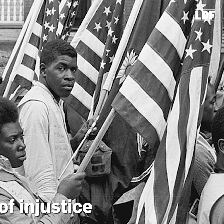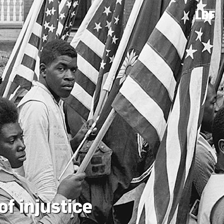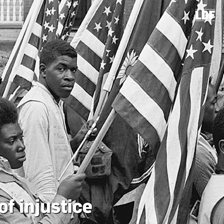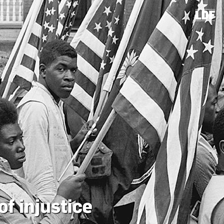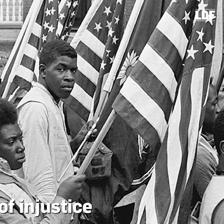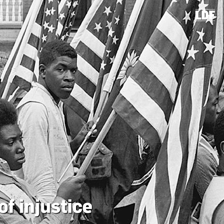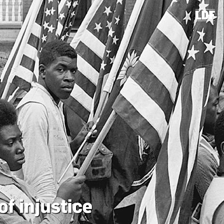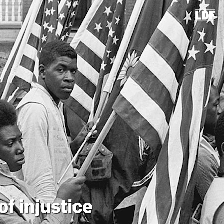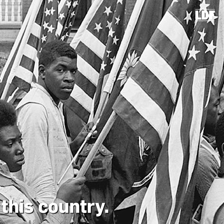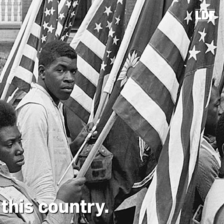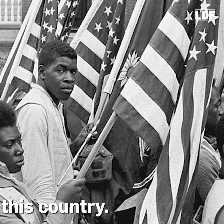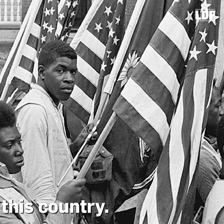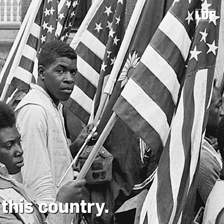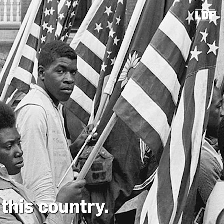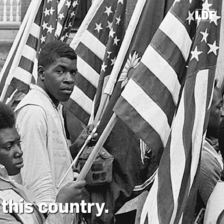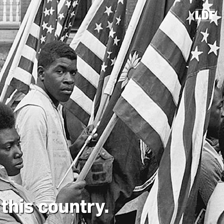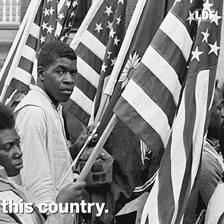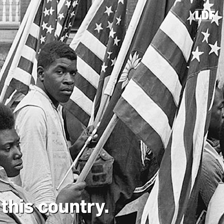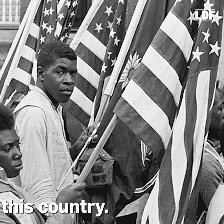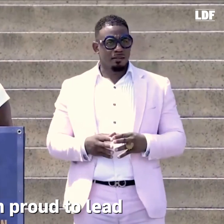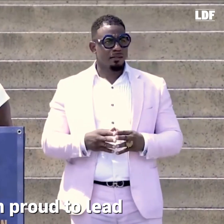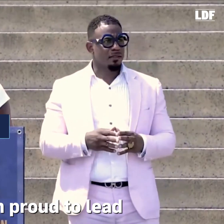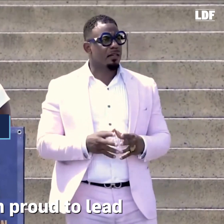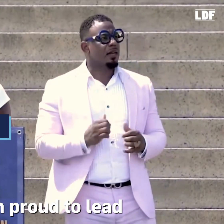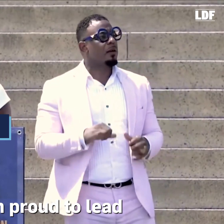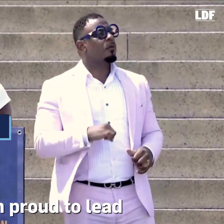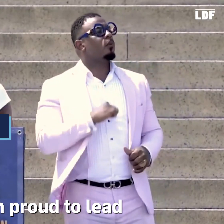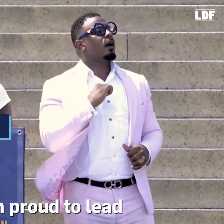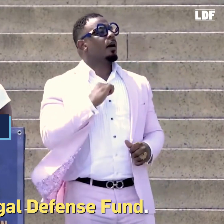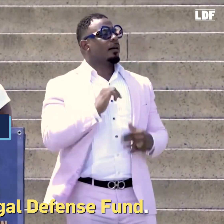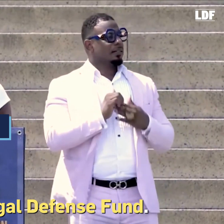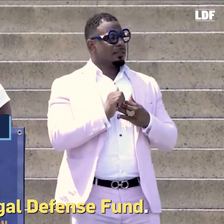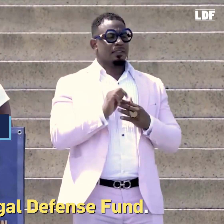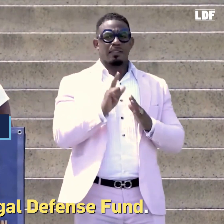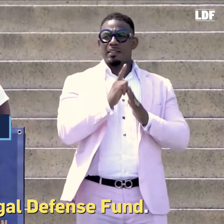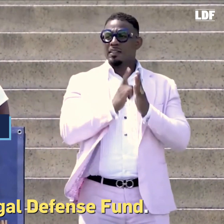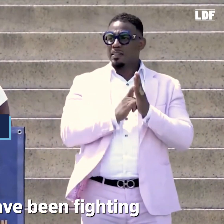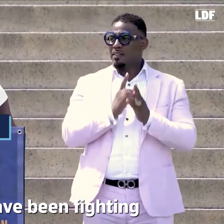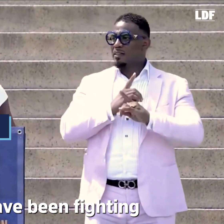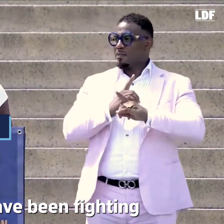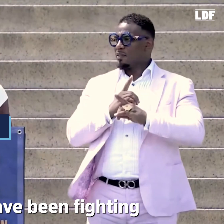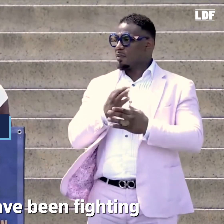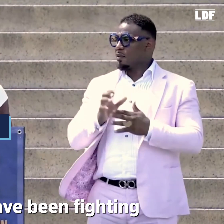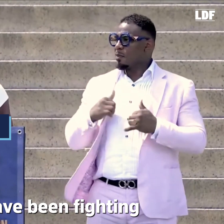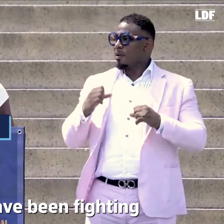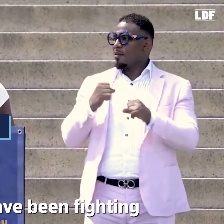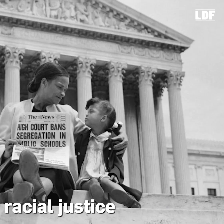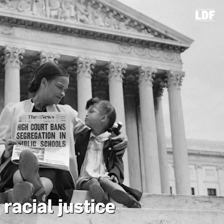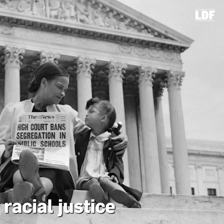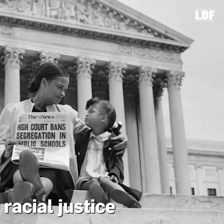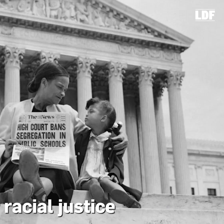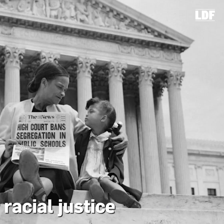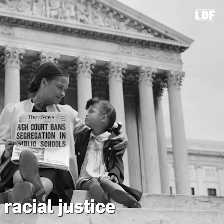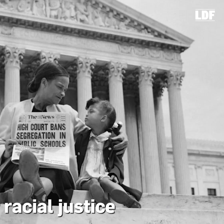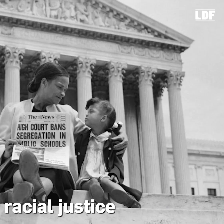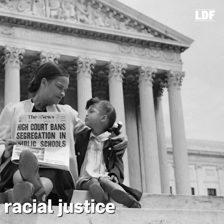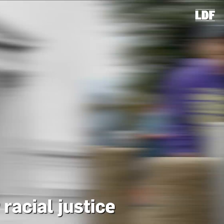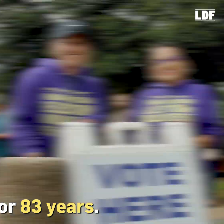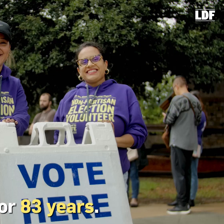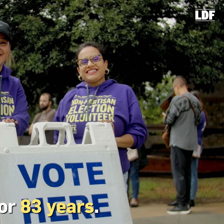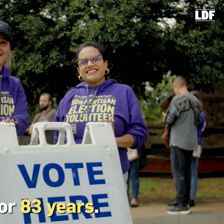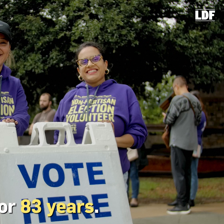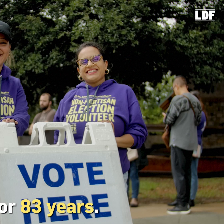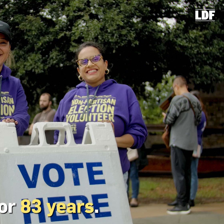hands of injustice in this country. I am proud to lead the Legal Defense Fund. We have been fighting for racial justice